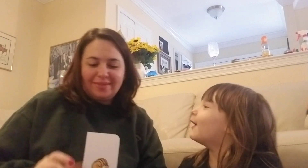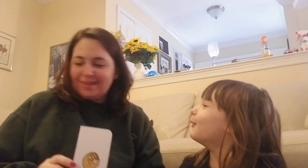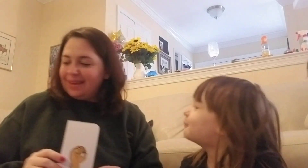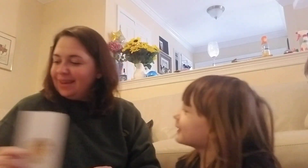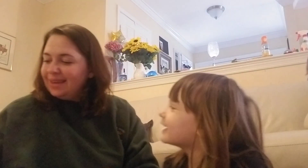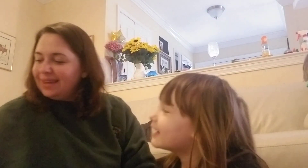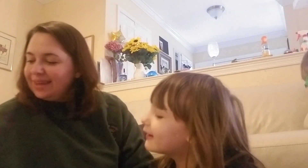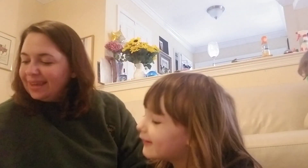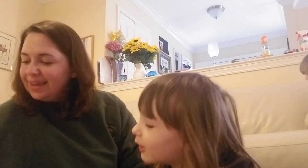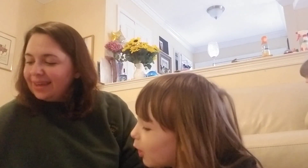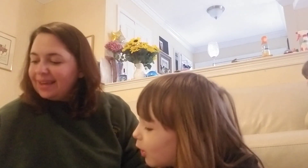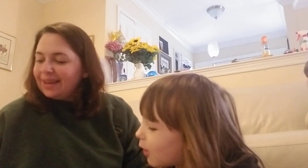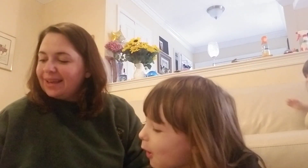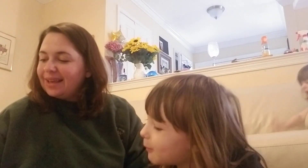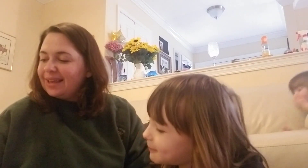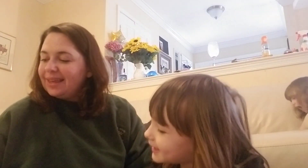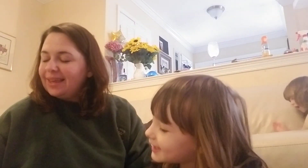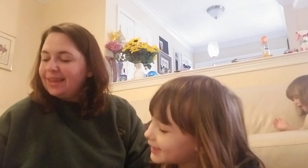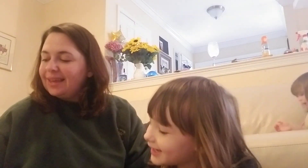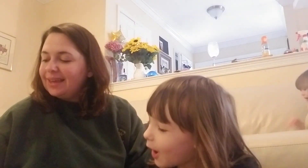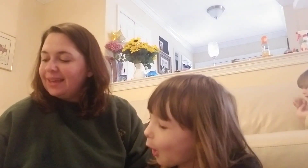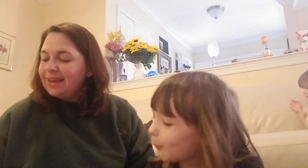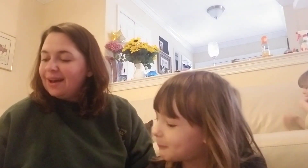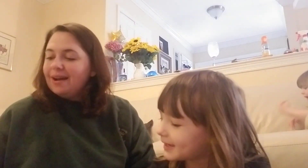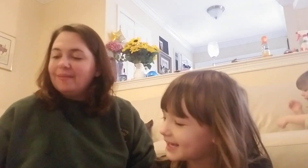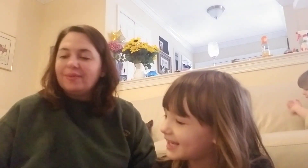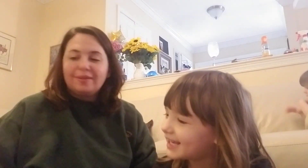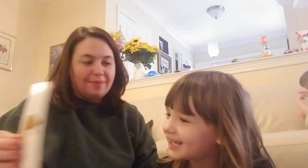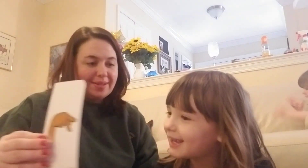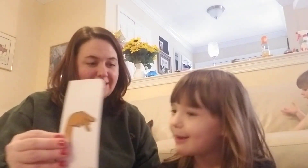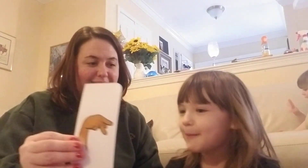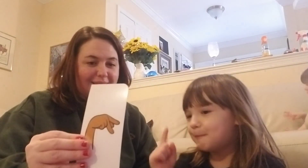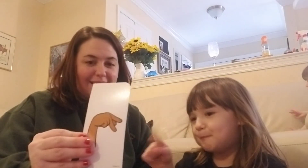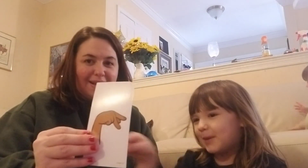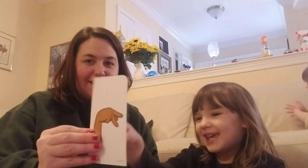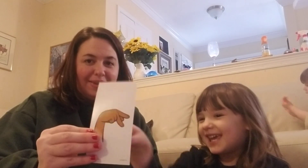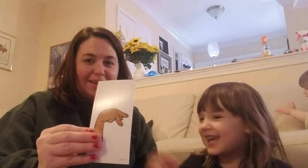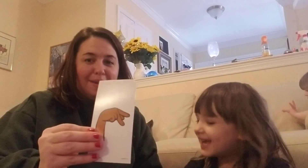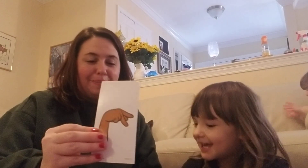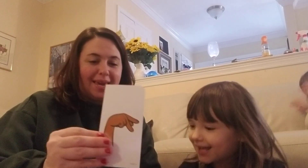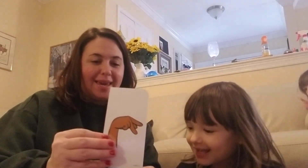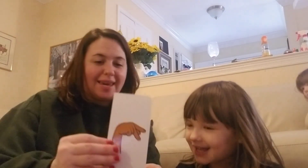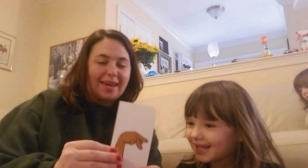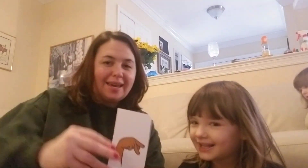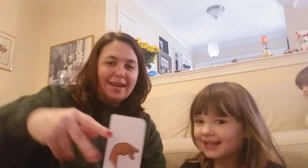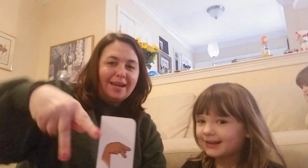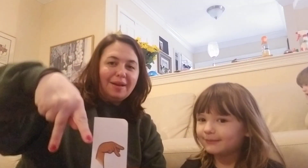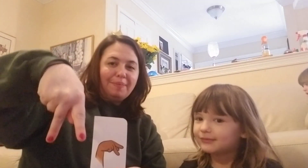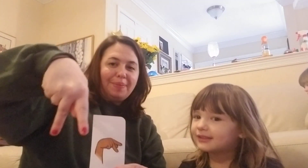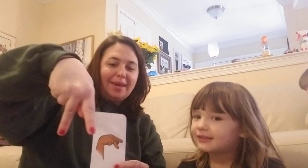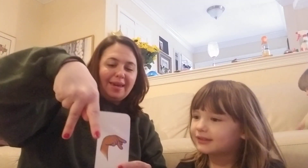B. O B. O B. What's this? P. P. P.